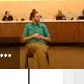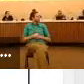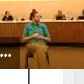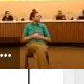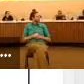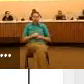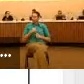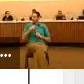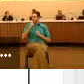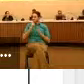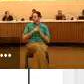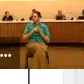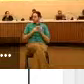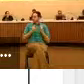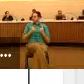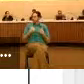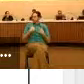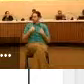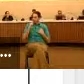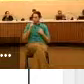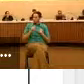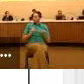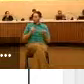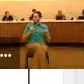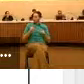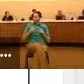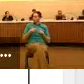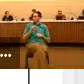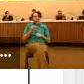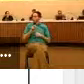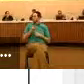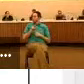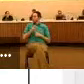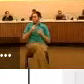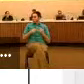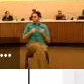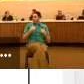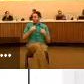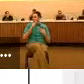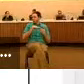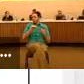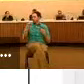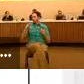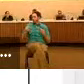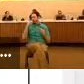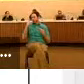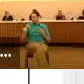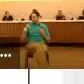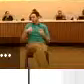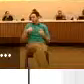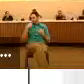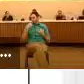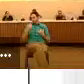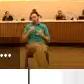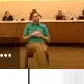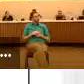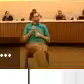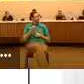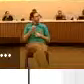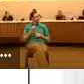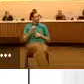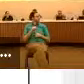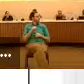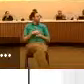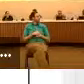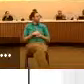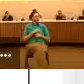I'm just checking on my end on the OneDrive here, but I'll drop what I have in there just so you have it for right now. There's a PH, no,